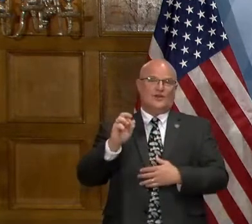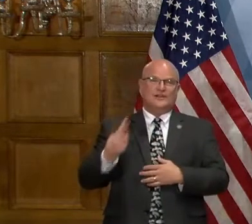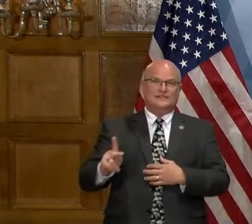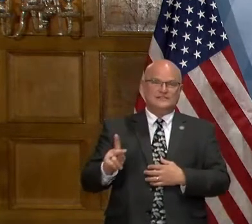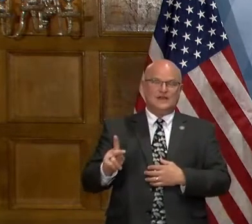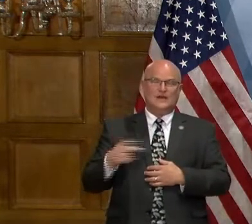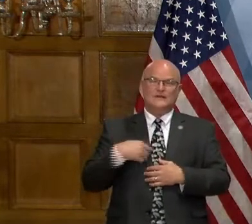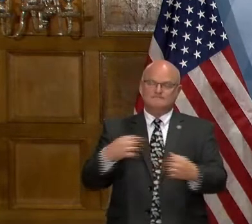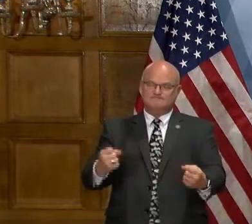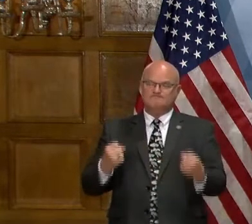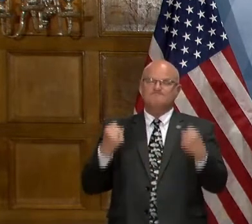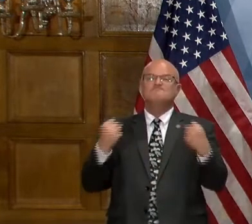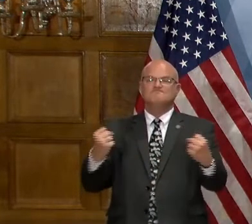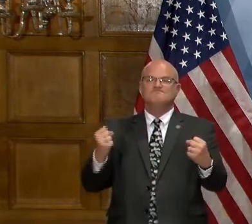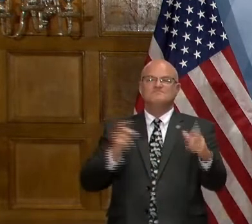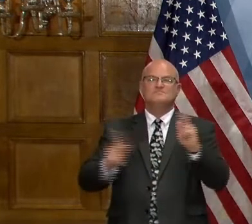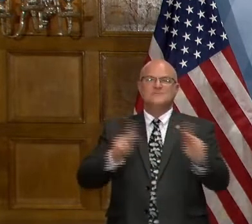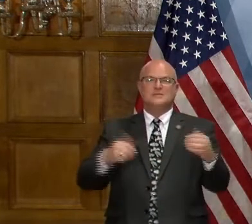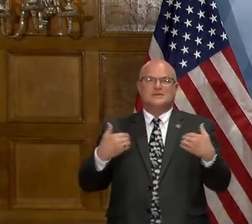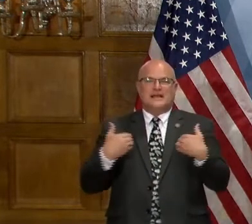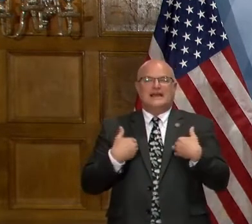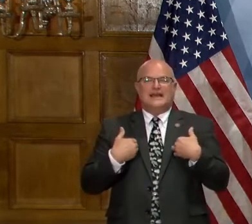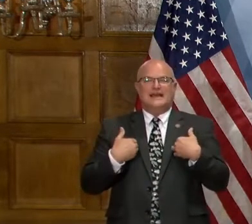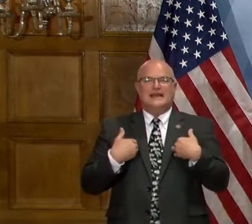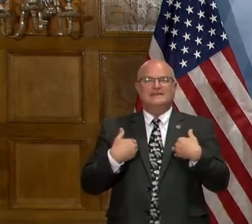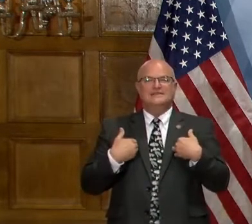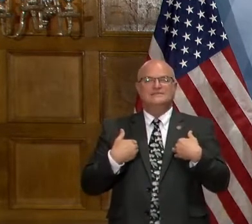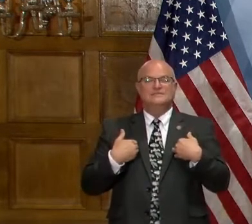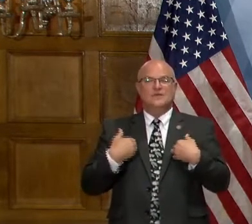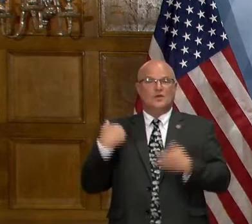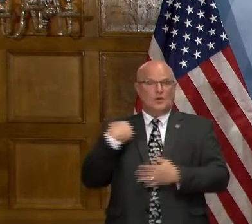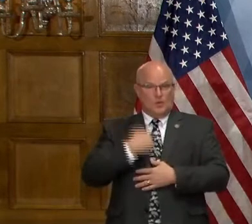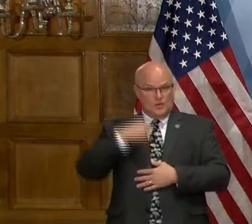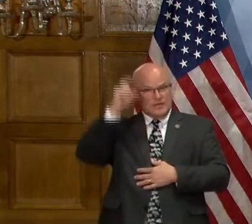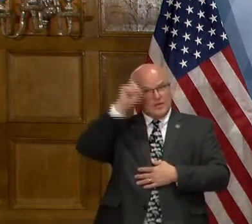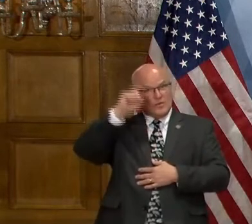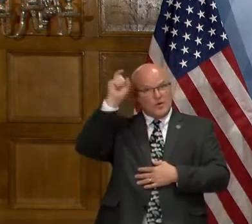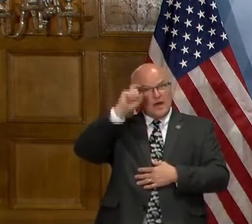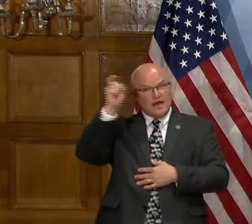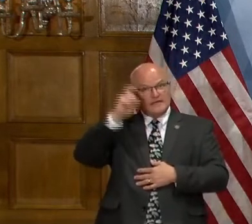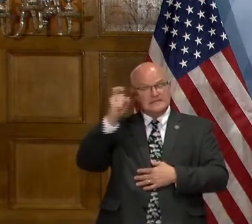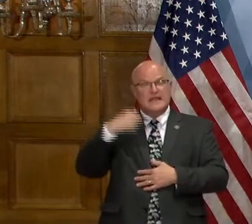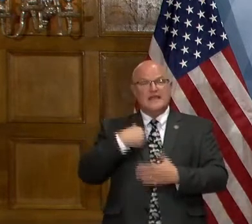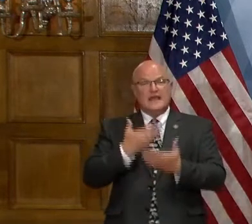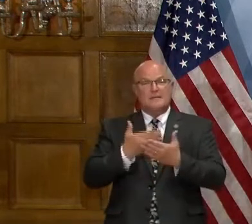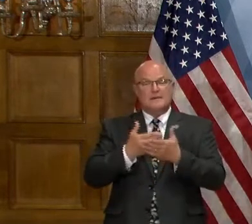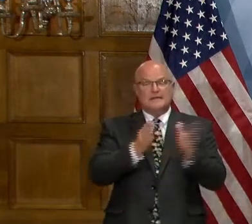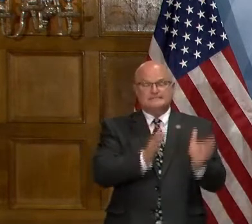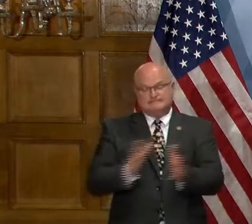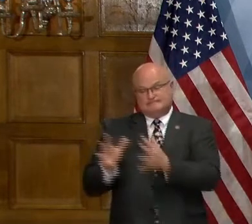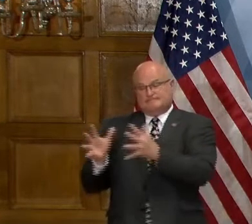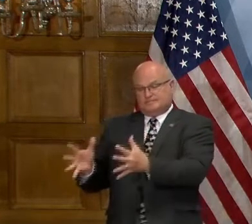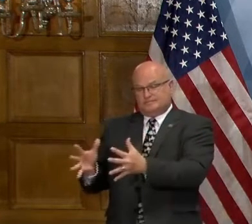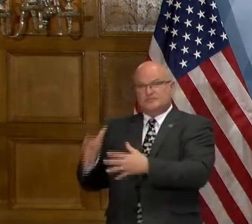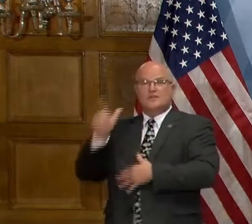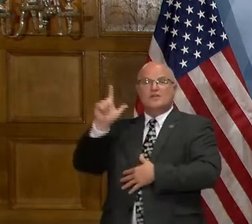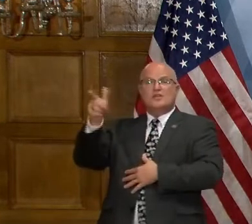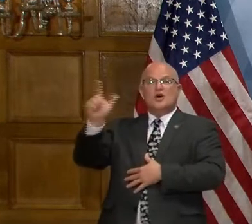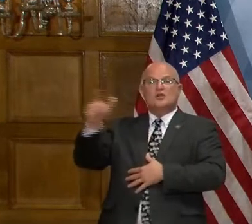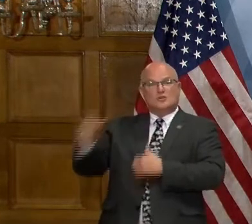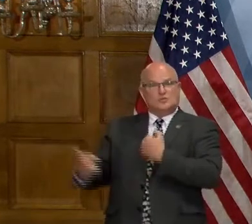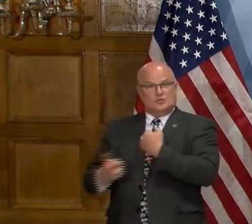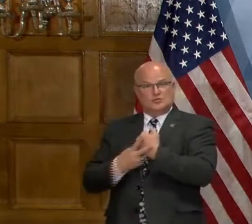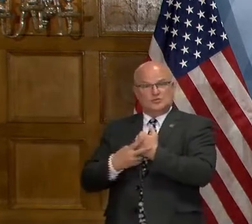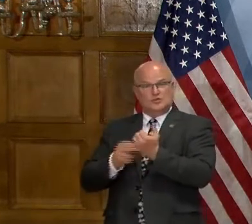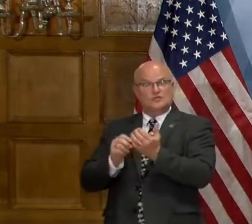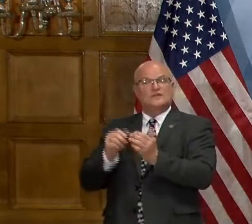and the confidence that the public has. We wisely have set that surplus aside for our long-term reserve account